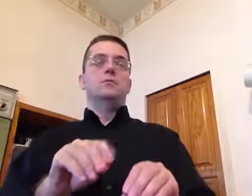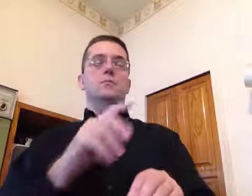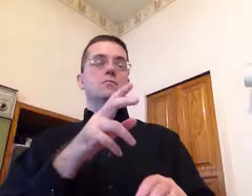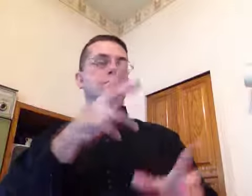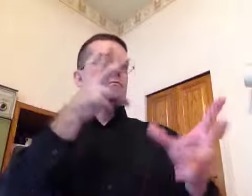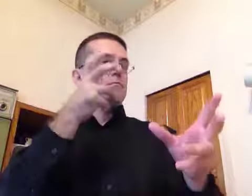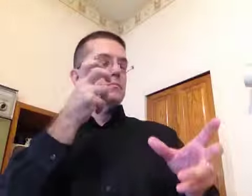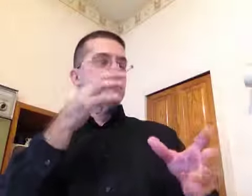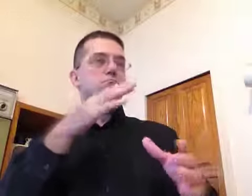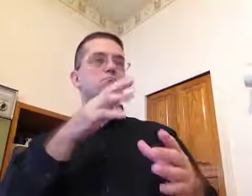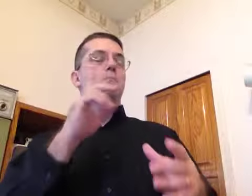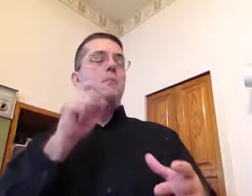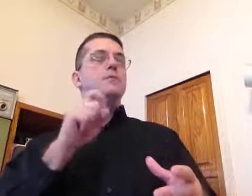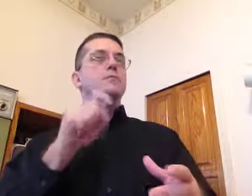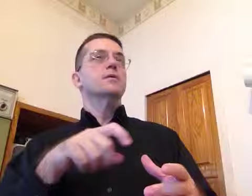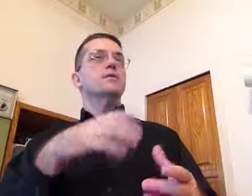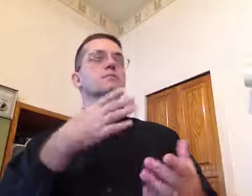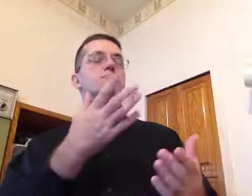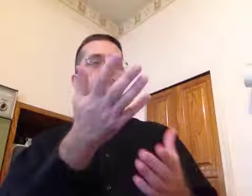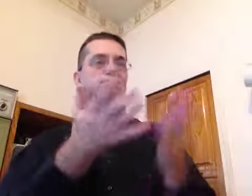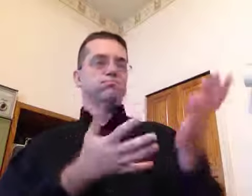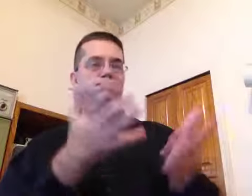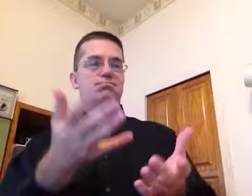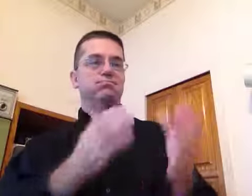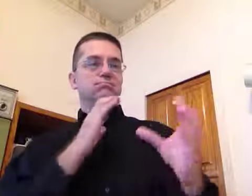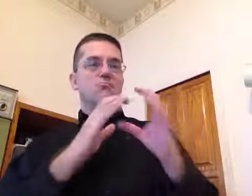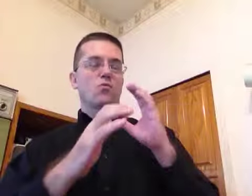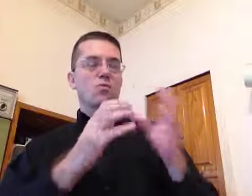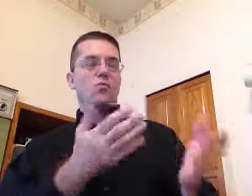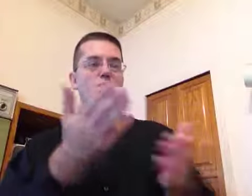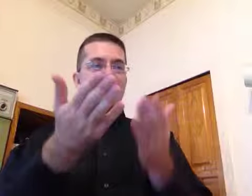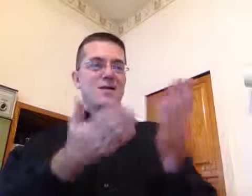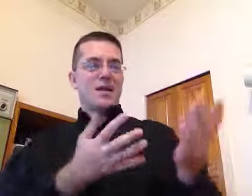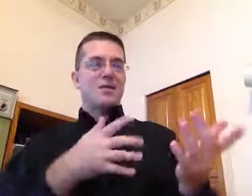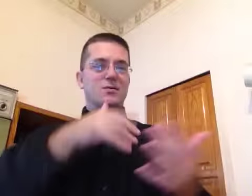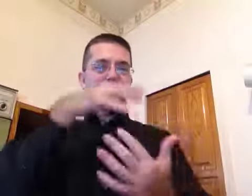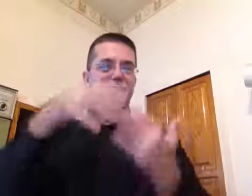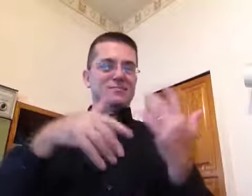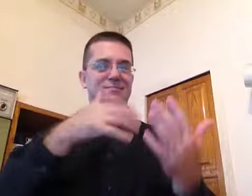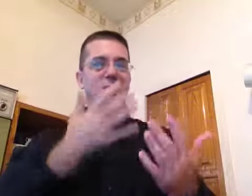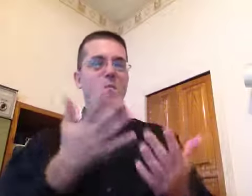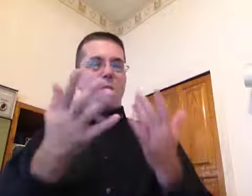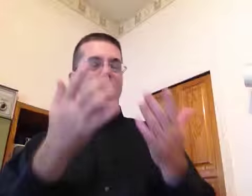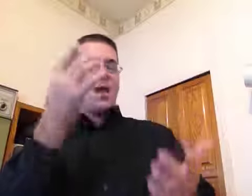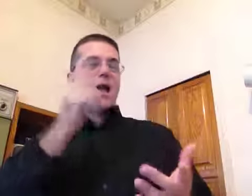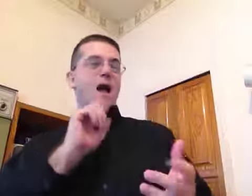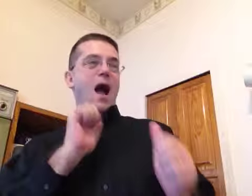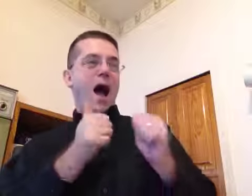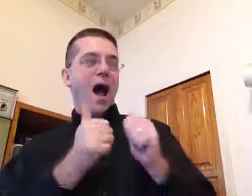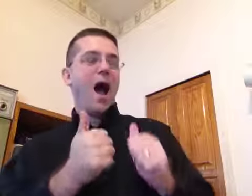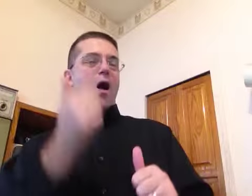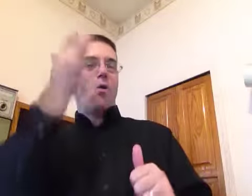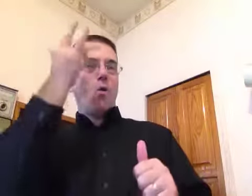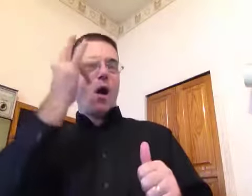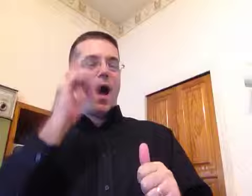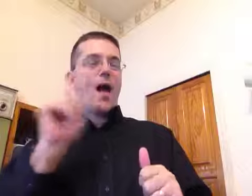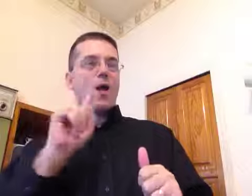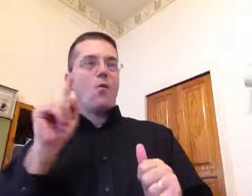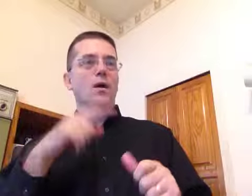needs to be a discussion about the not budging and how and why and where we're going and what this process is. Because